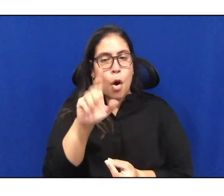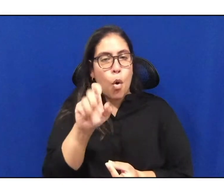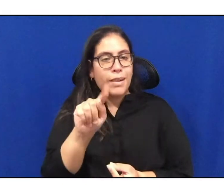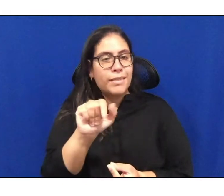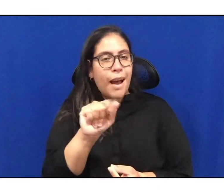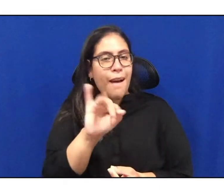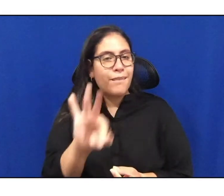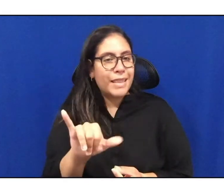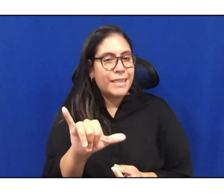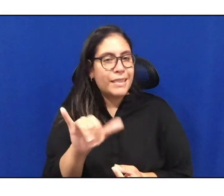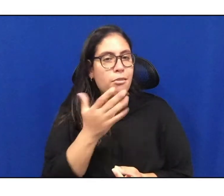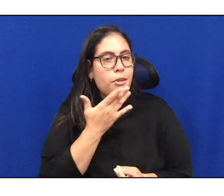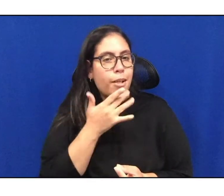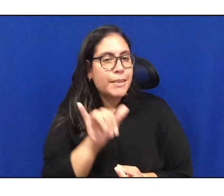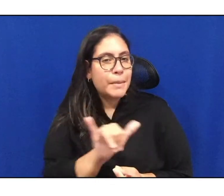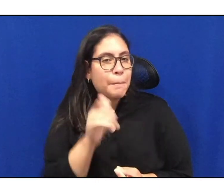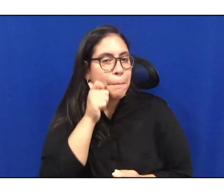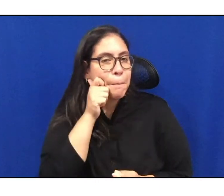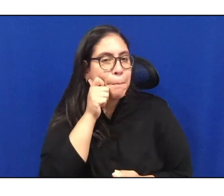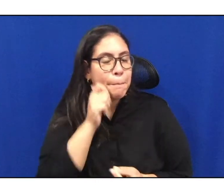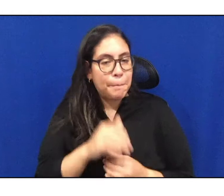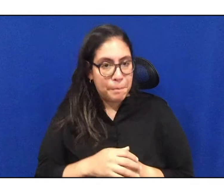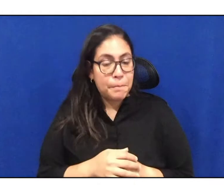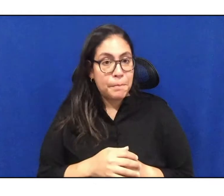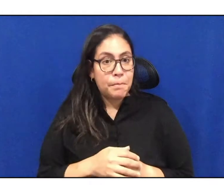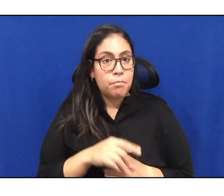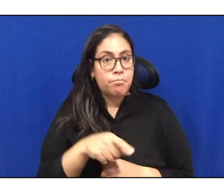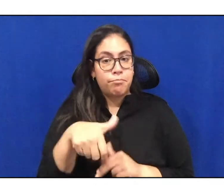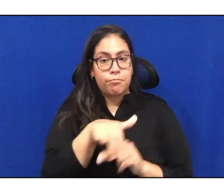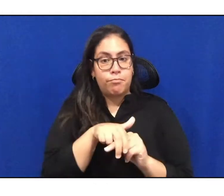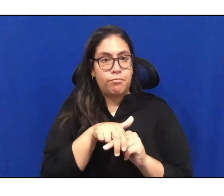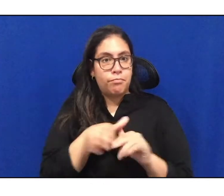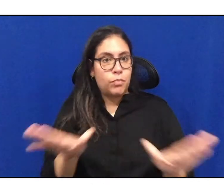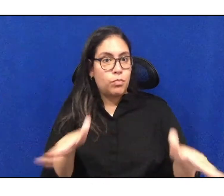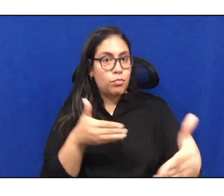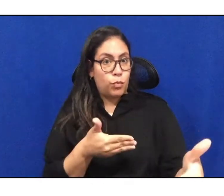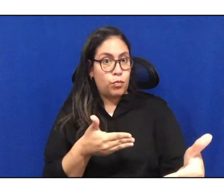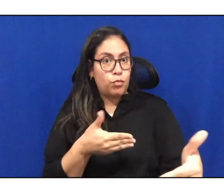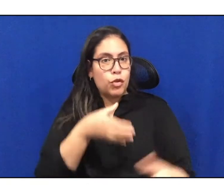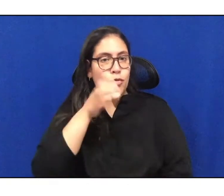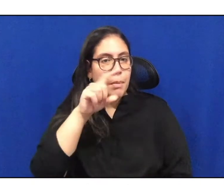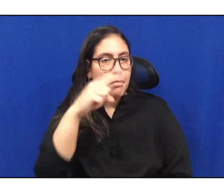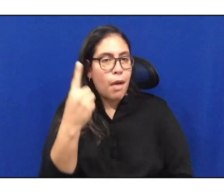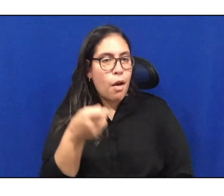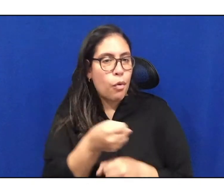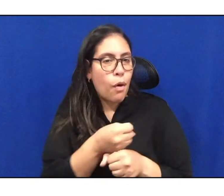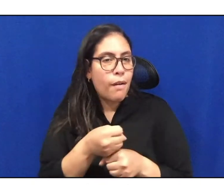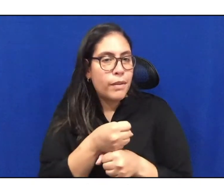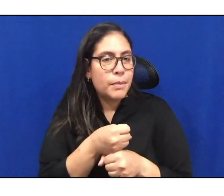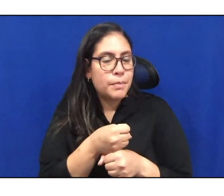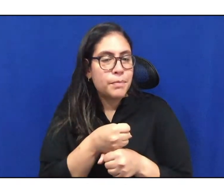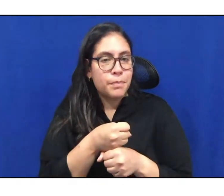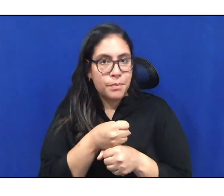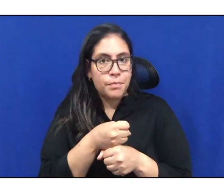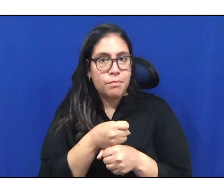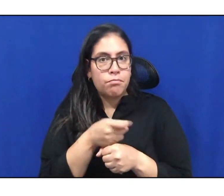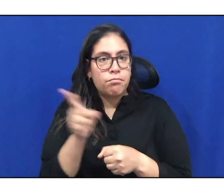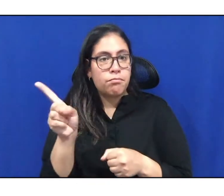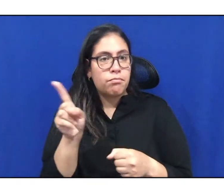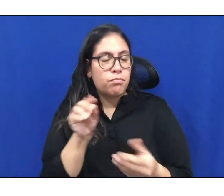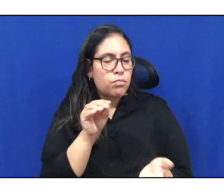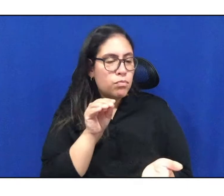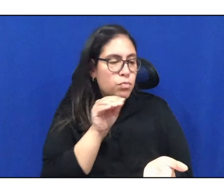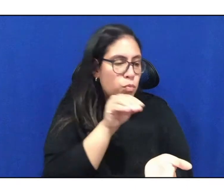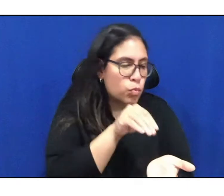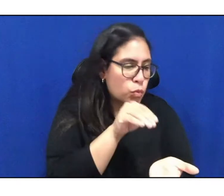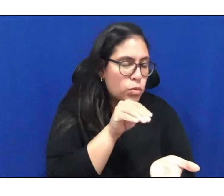red room, drinking black coffee. She kisses her killed boy, and